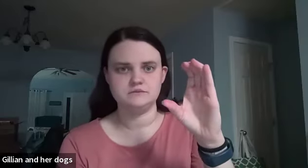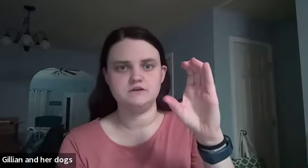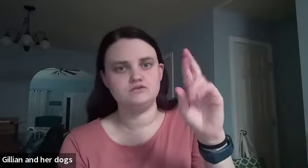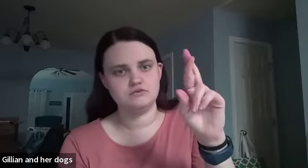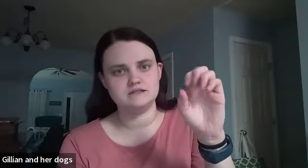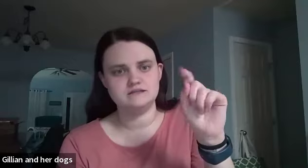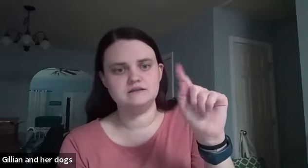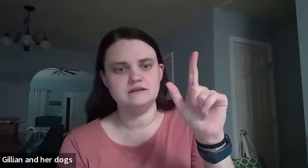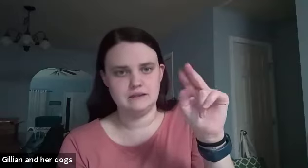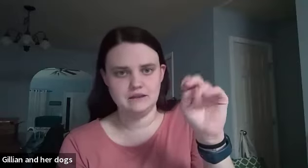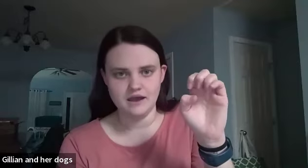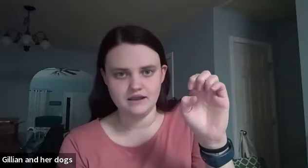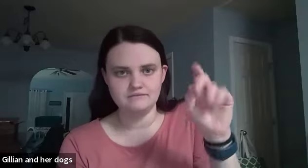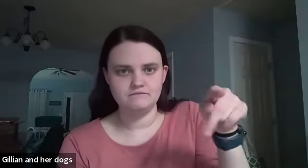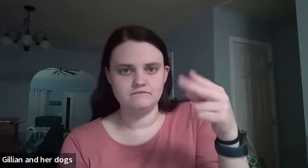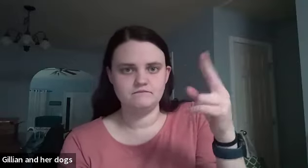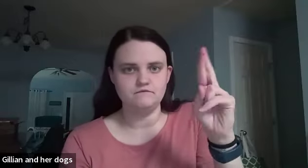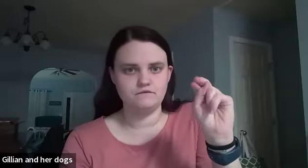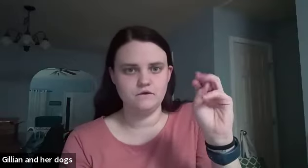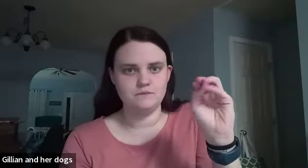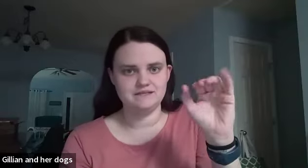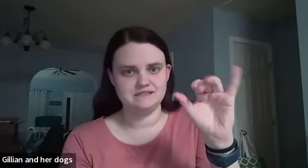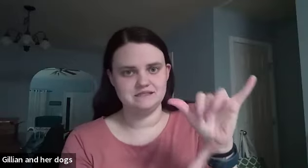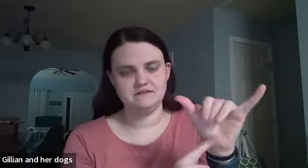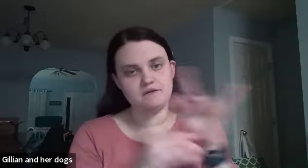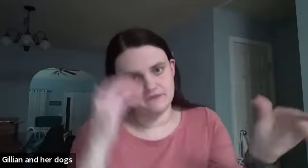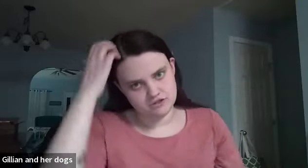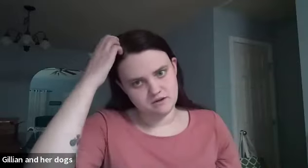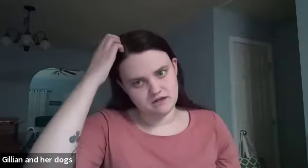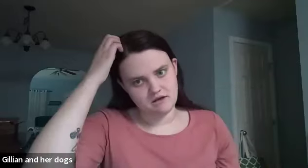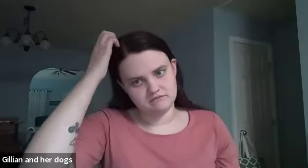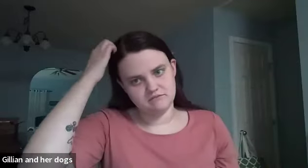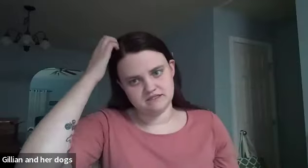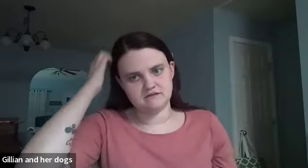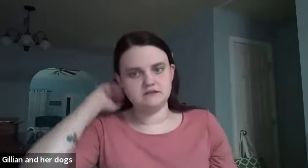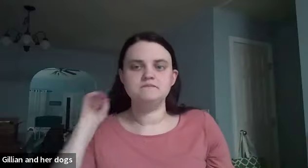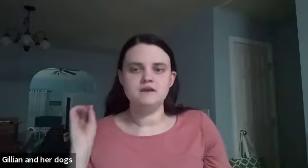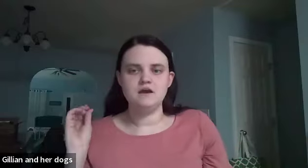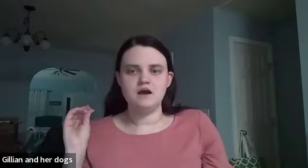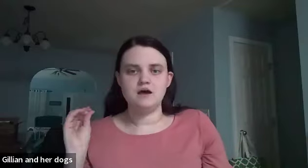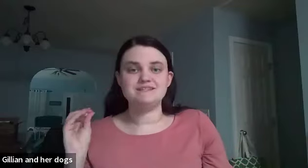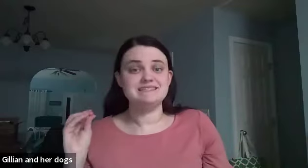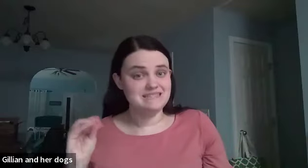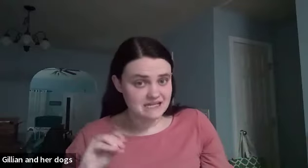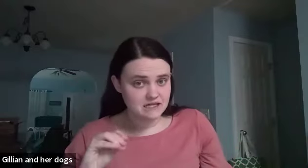spelling. Crest line pharmacy. Like I'd finger spell it out, basically.